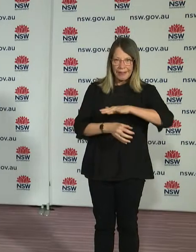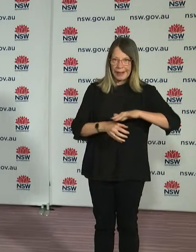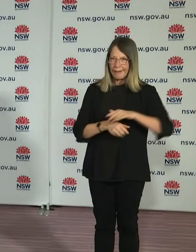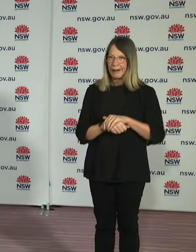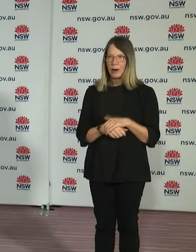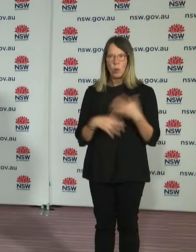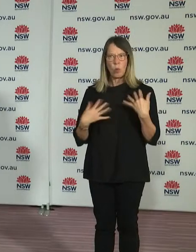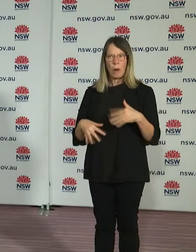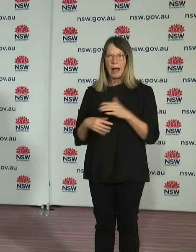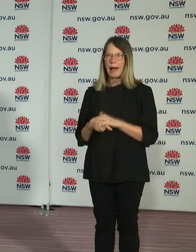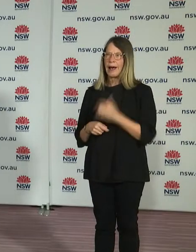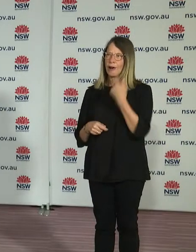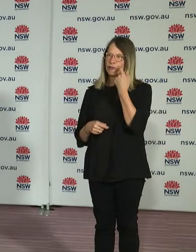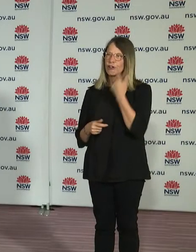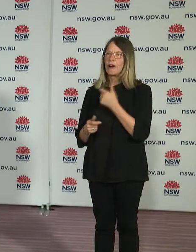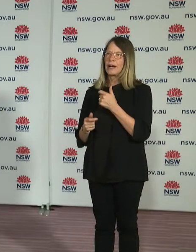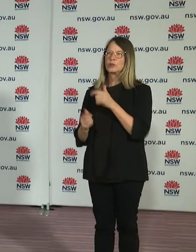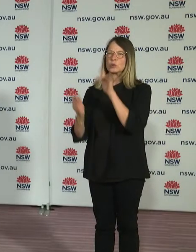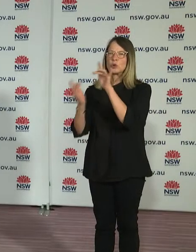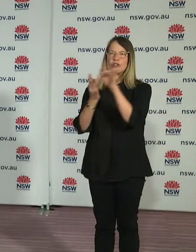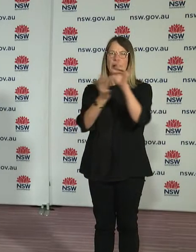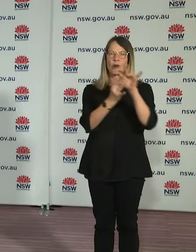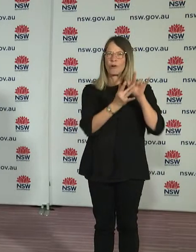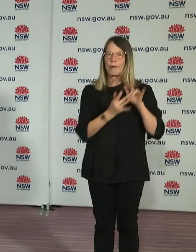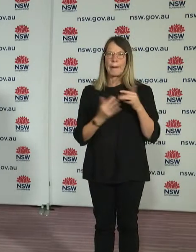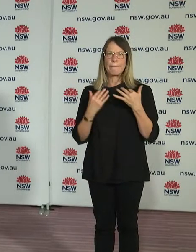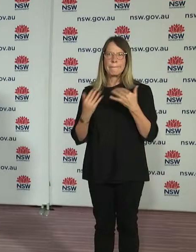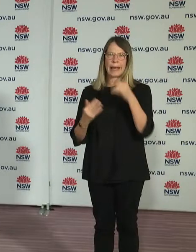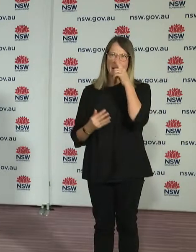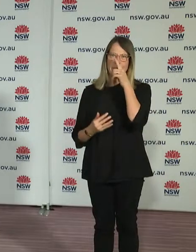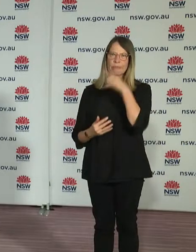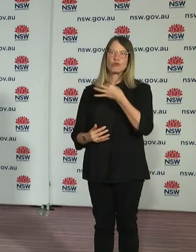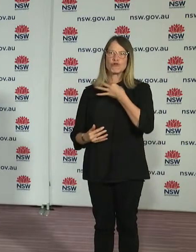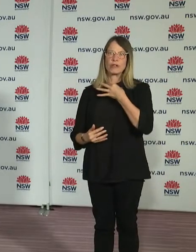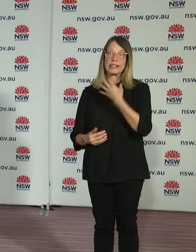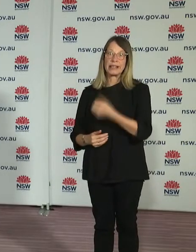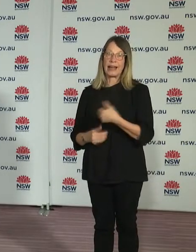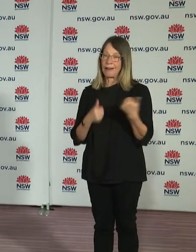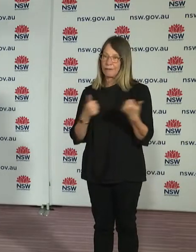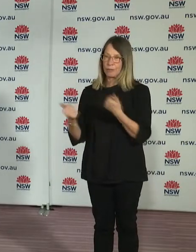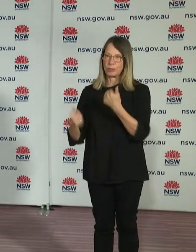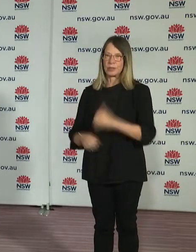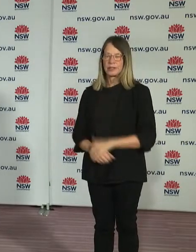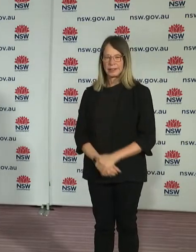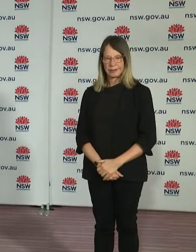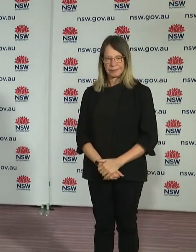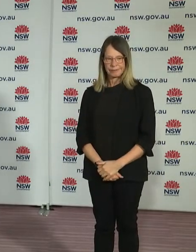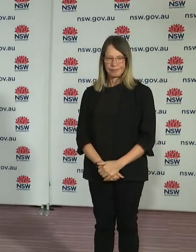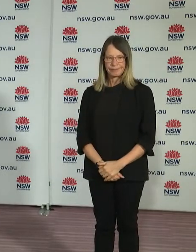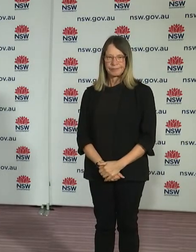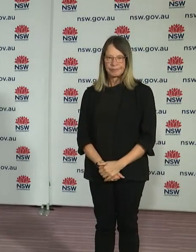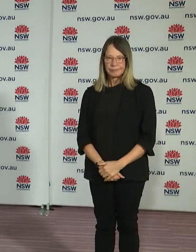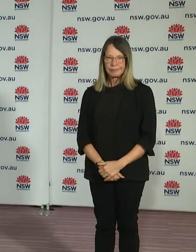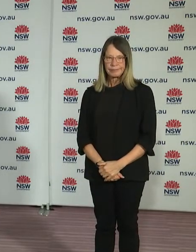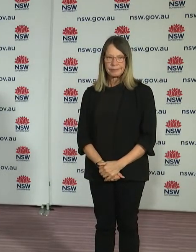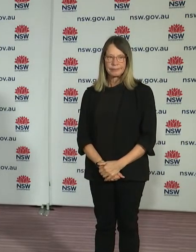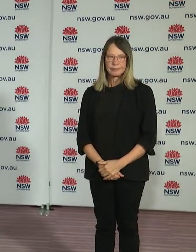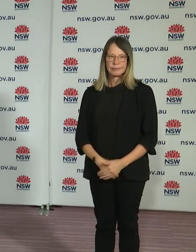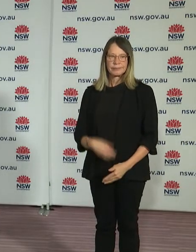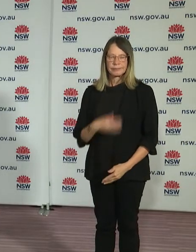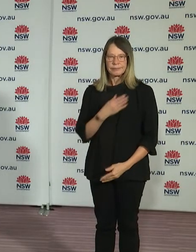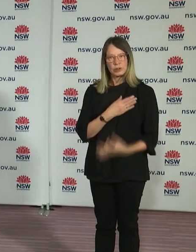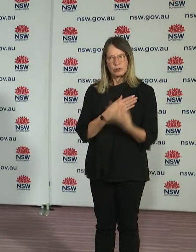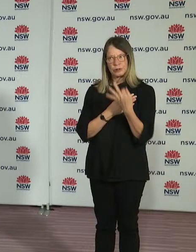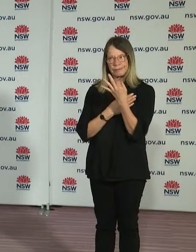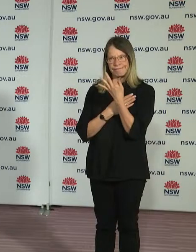important work in reaching our most vulnerable communities. Well, if there was a vaccine rate, when we get to that 1st of December, would there be a vaccine rate that you're